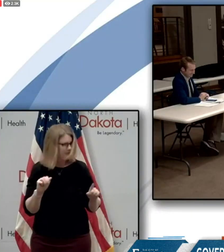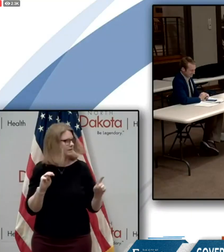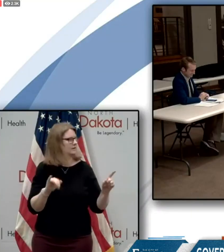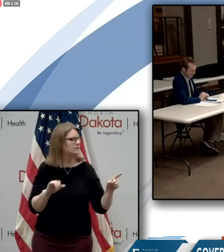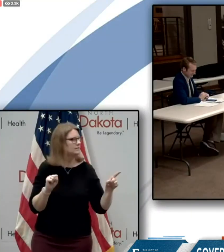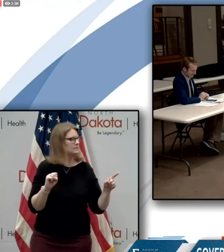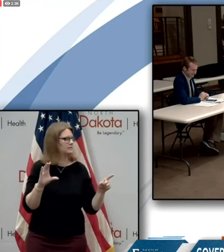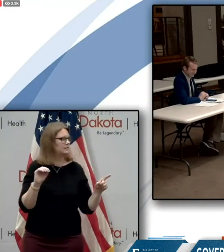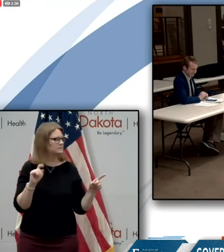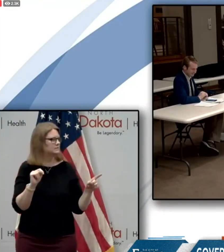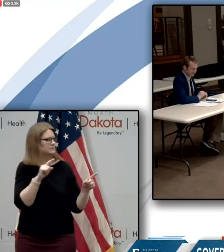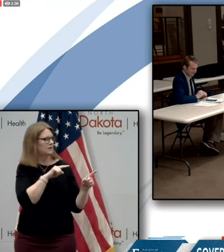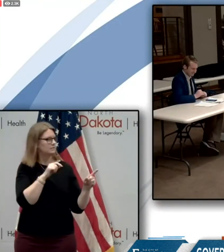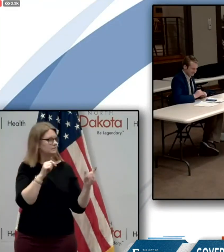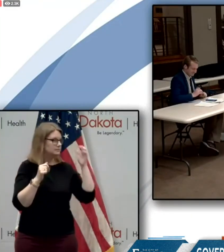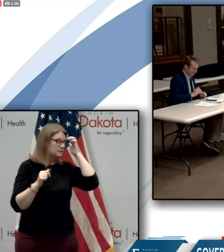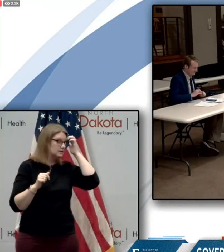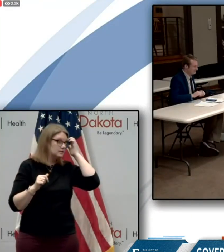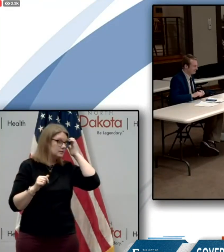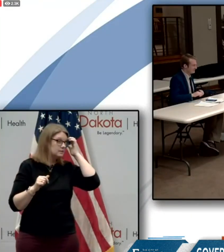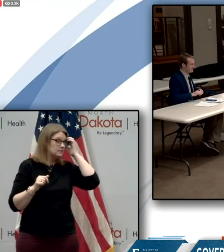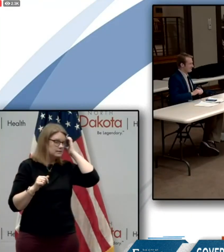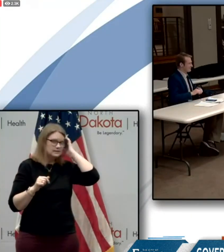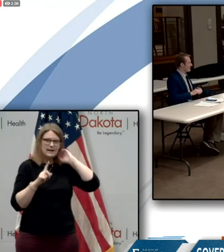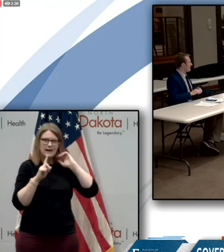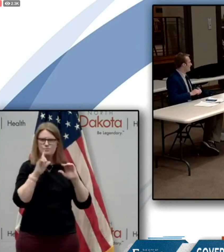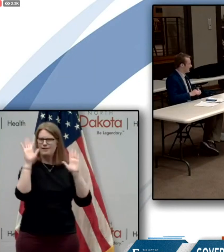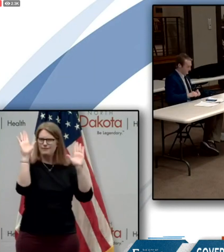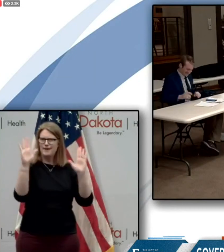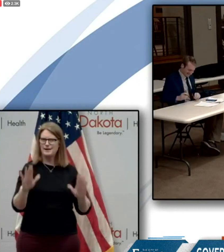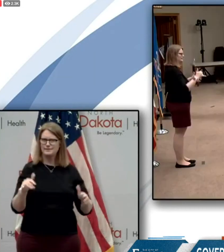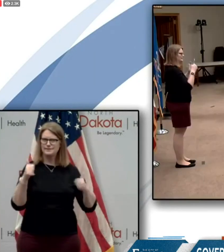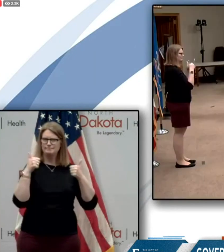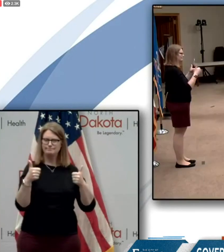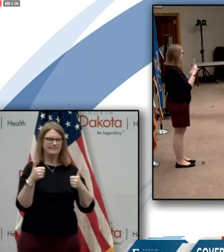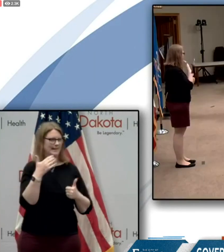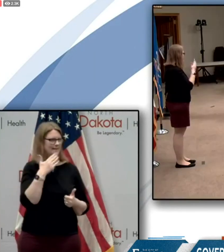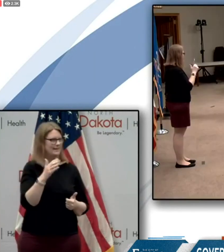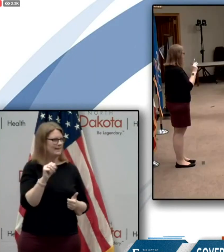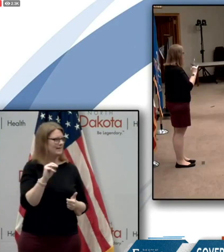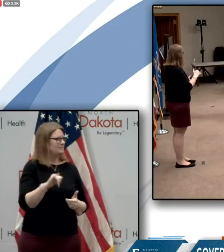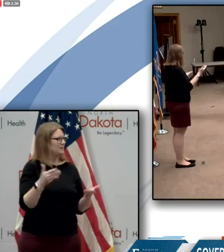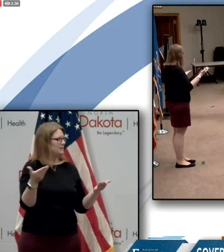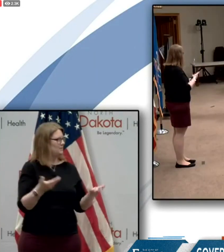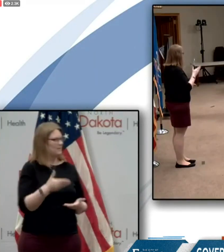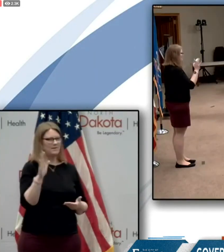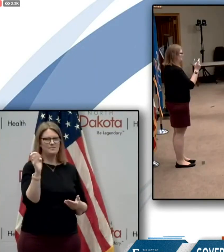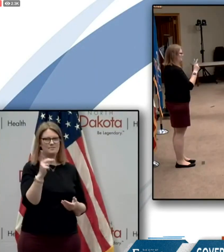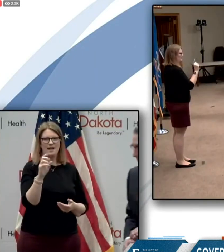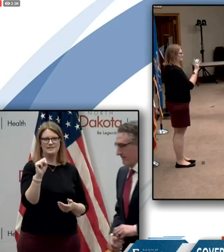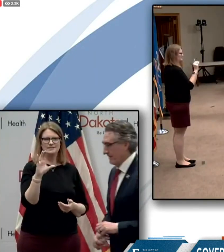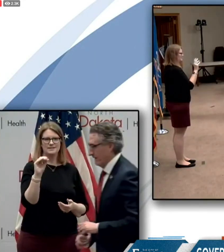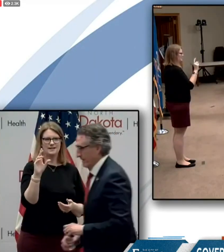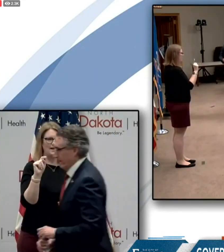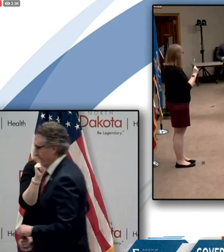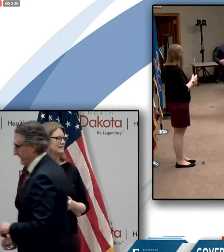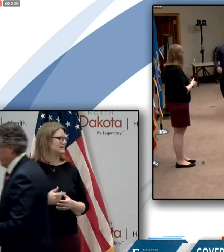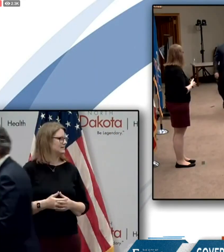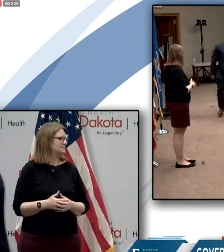for Scott, if you wouldn't mind popping up. That is fantastic. Thank you, Amy. Welcome back, Scott.